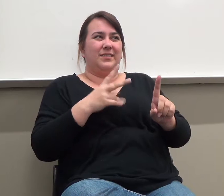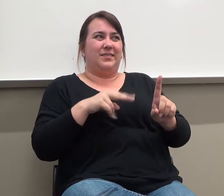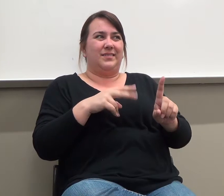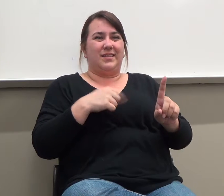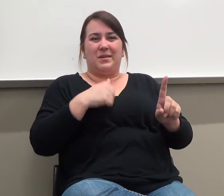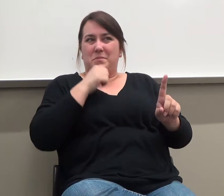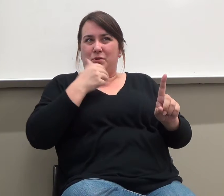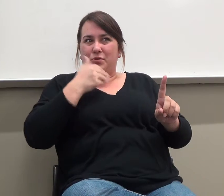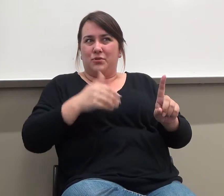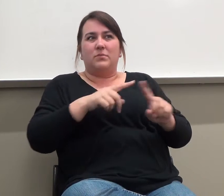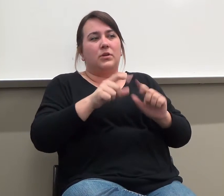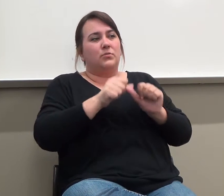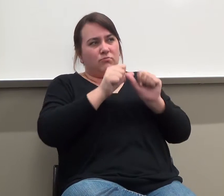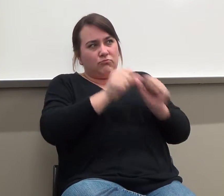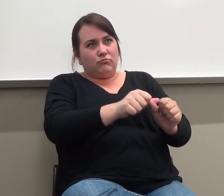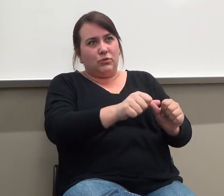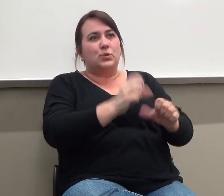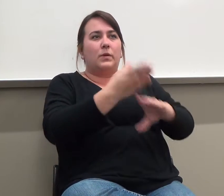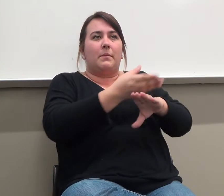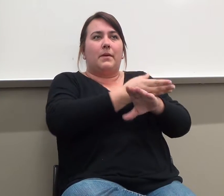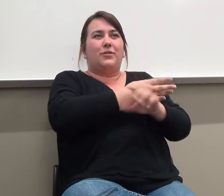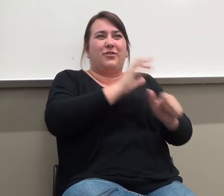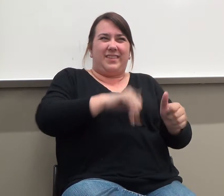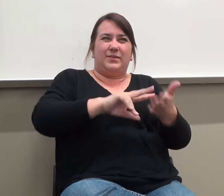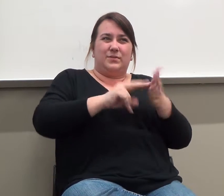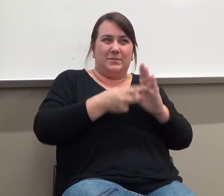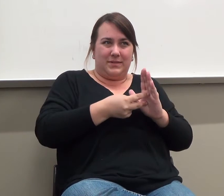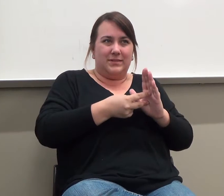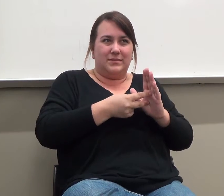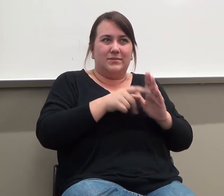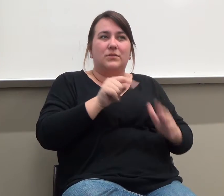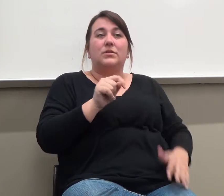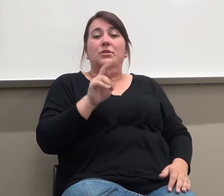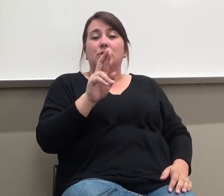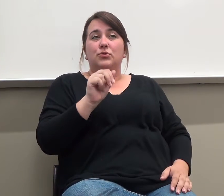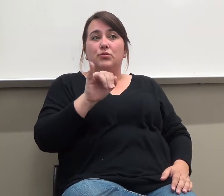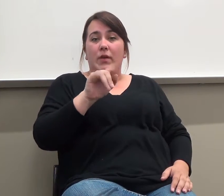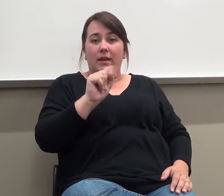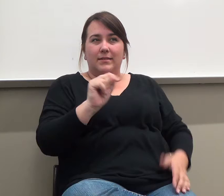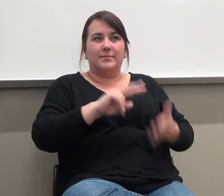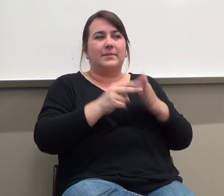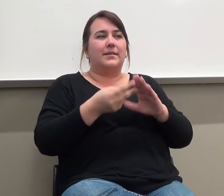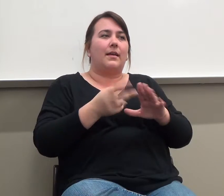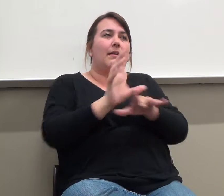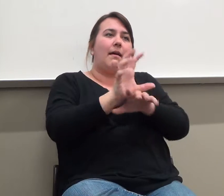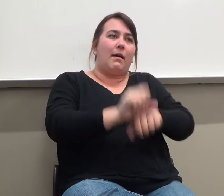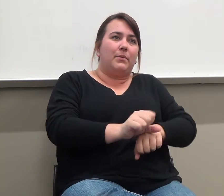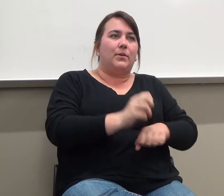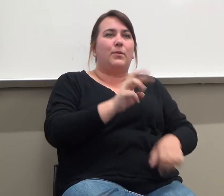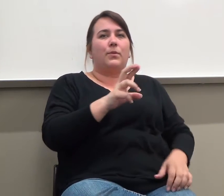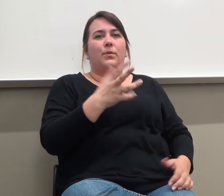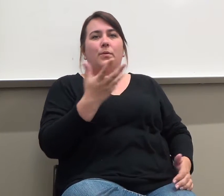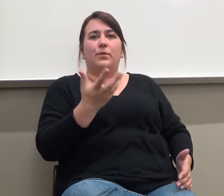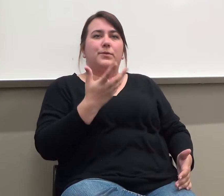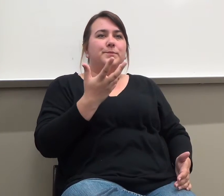and a trait is a habit or something. Okay?